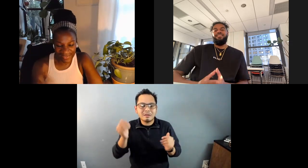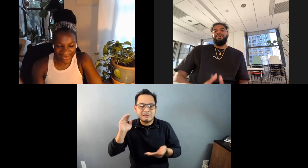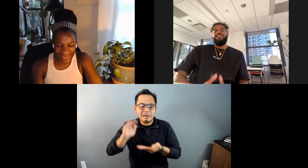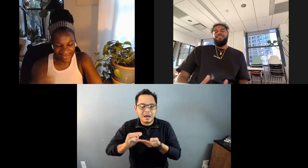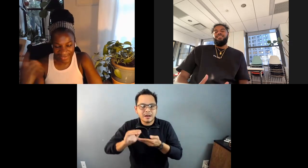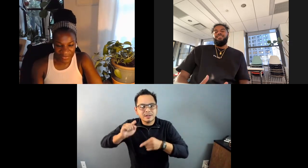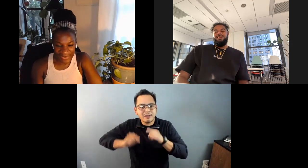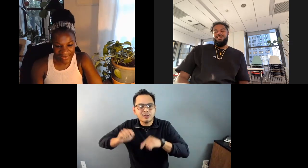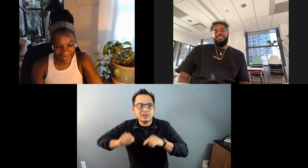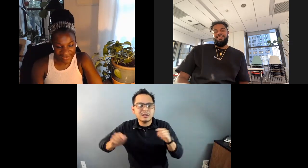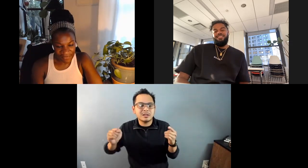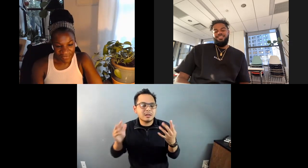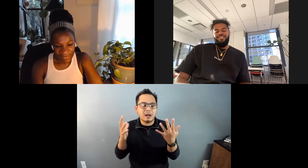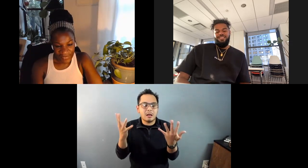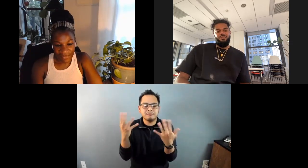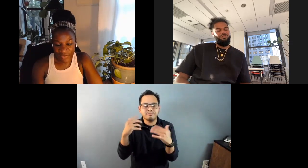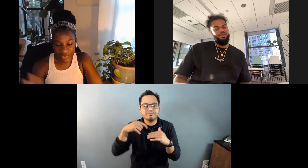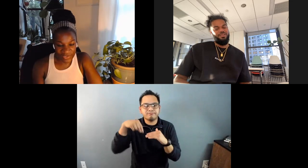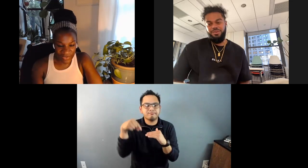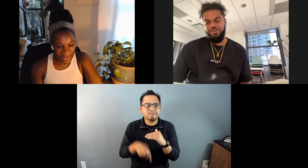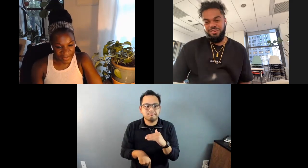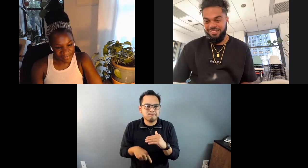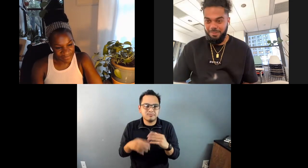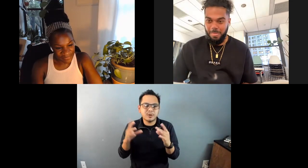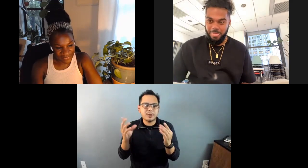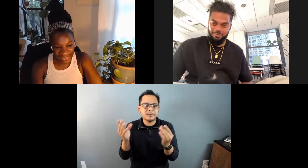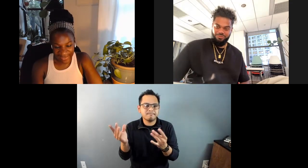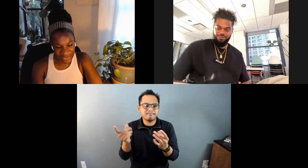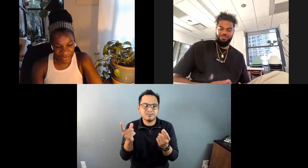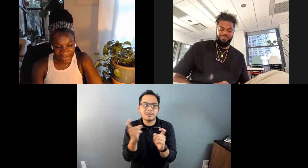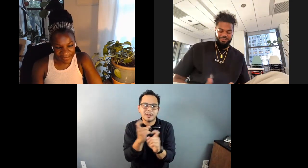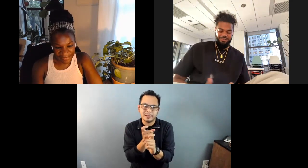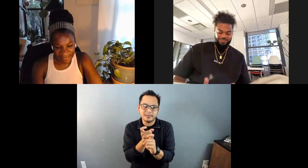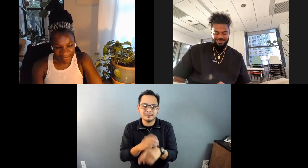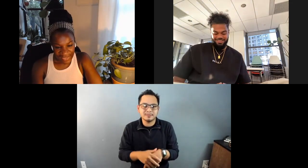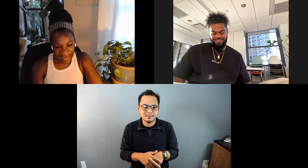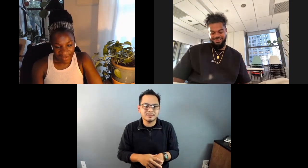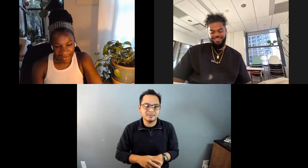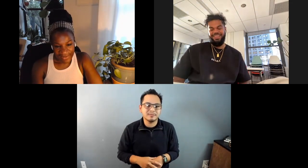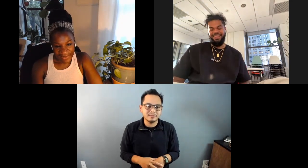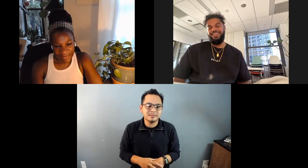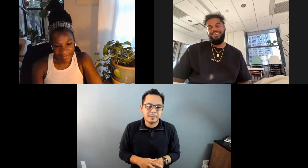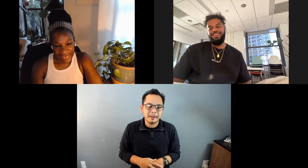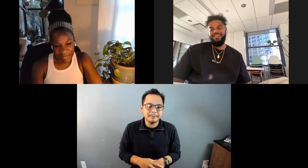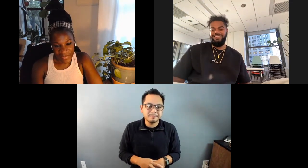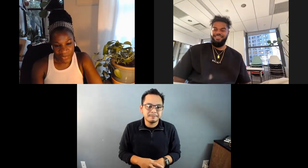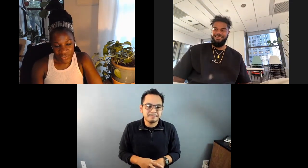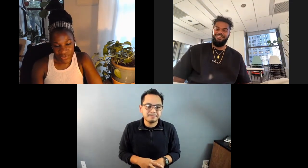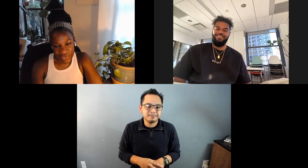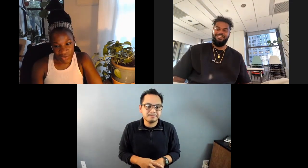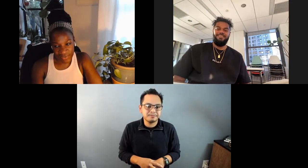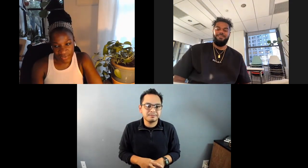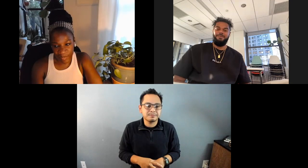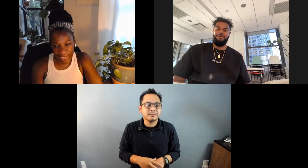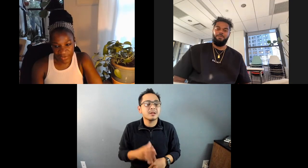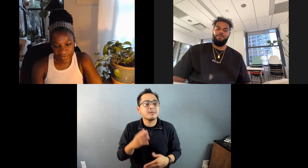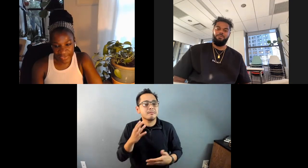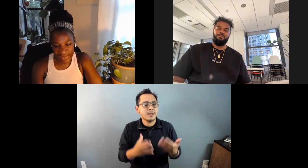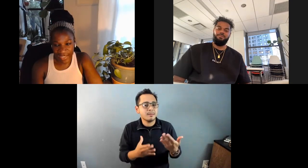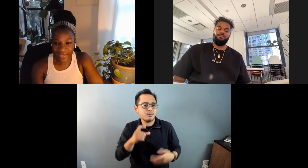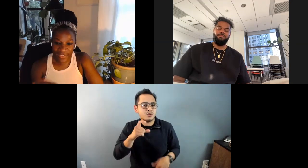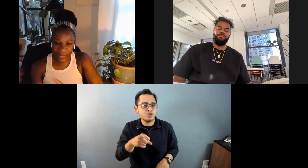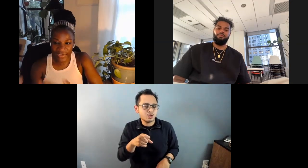and it's such it's there's like this fog of like togetherness in there somewhere, and that makes you think